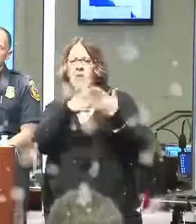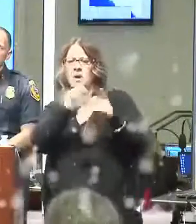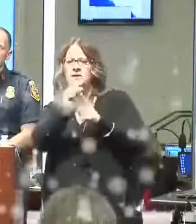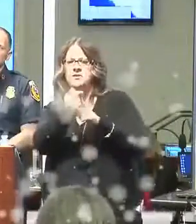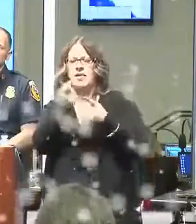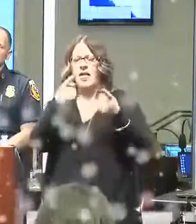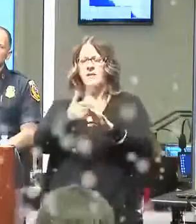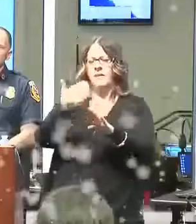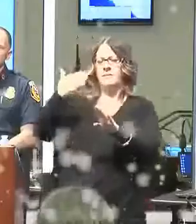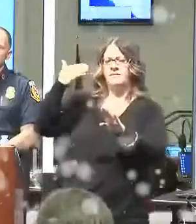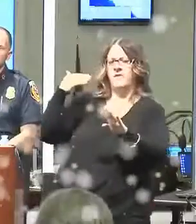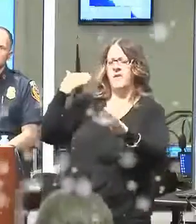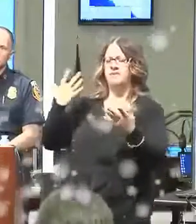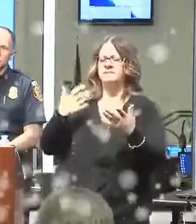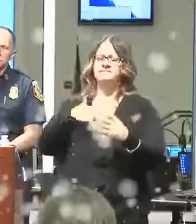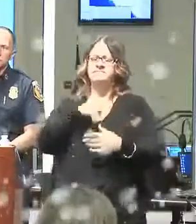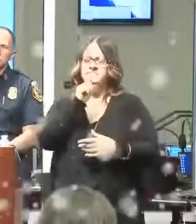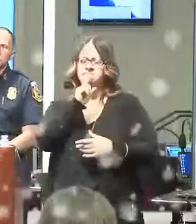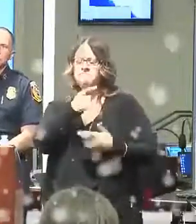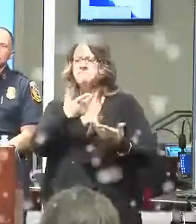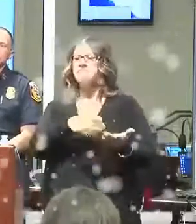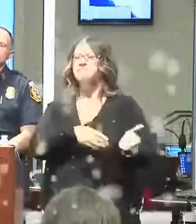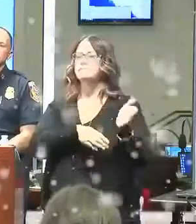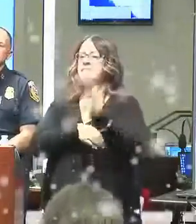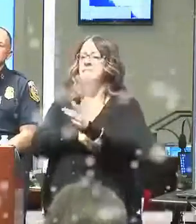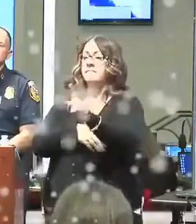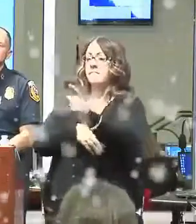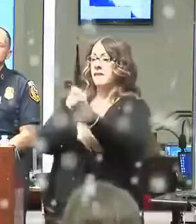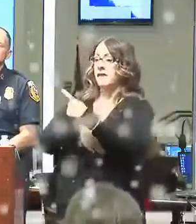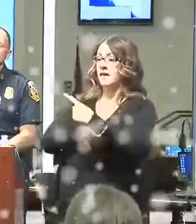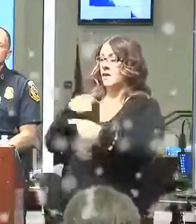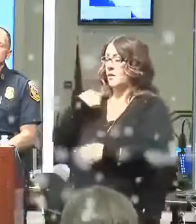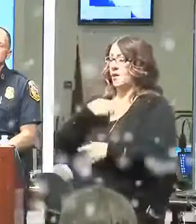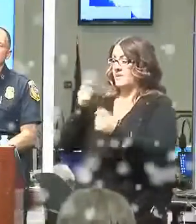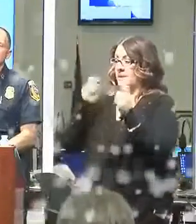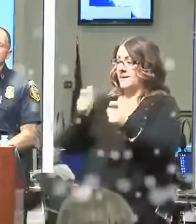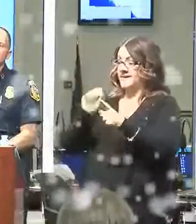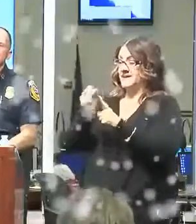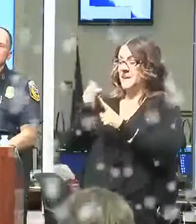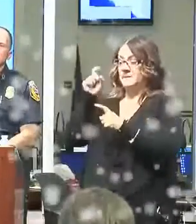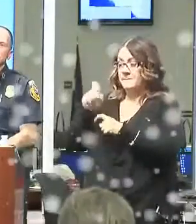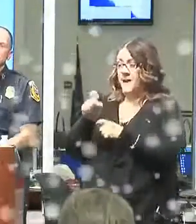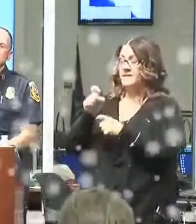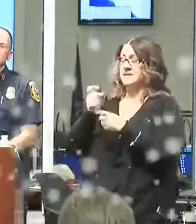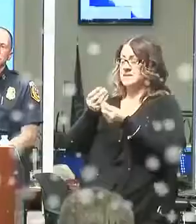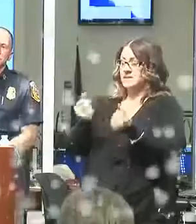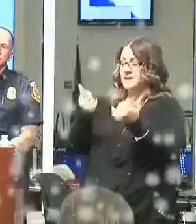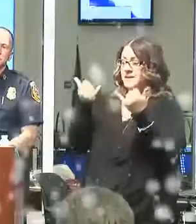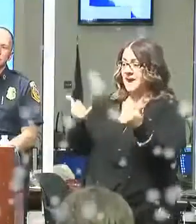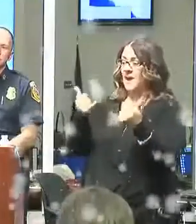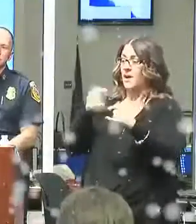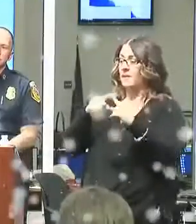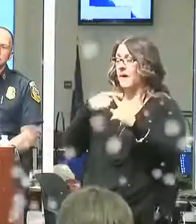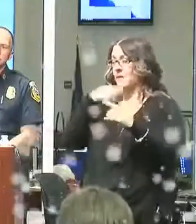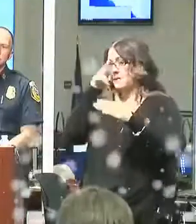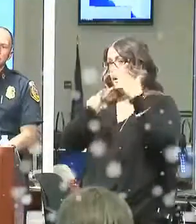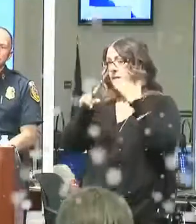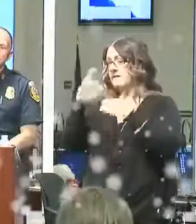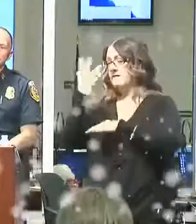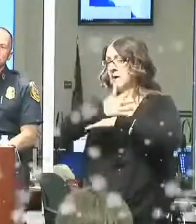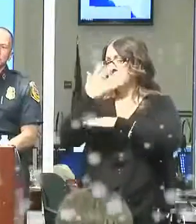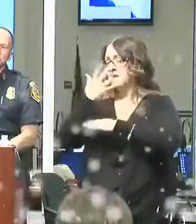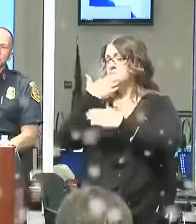past. Gary, obviously we have an immediate situation that needs to be handled, but we have 5 days of dry weather and then